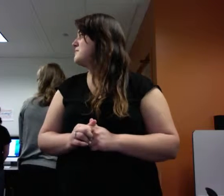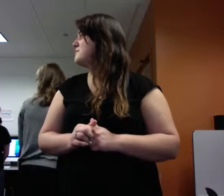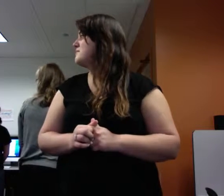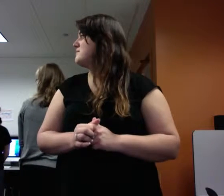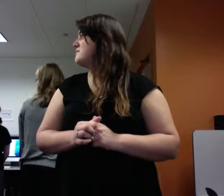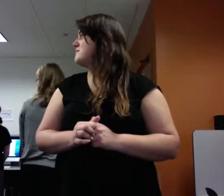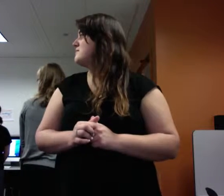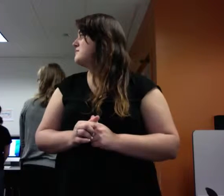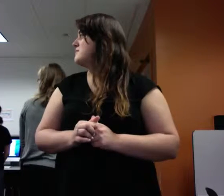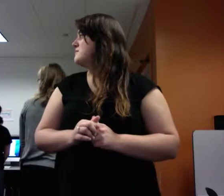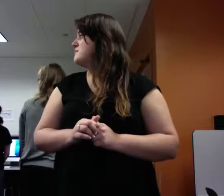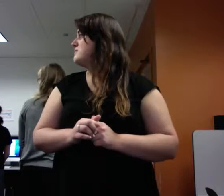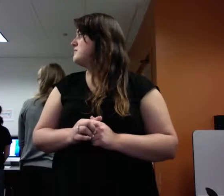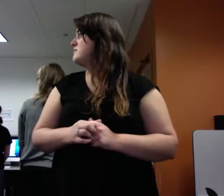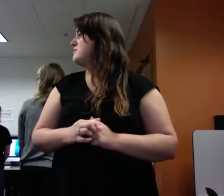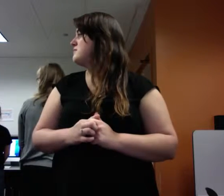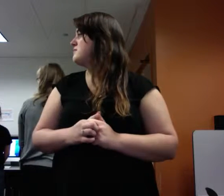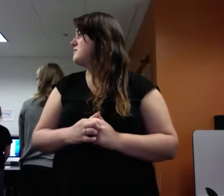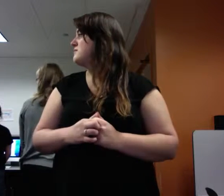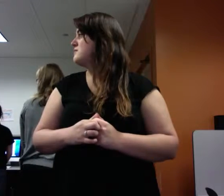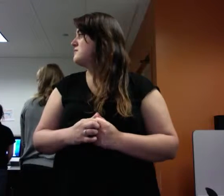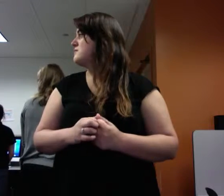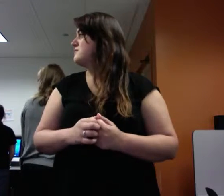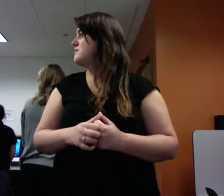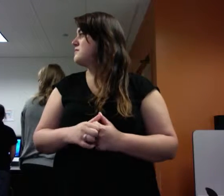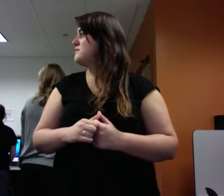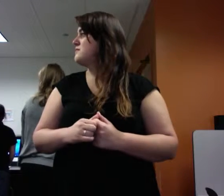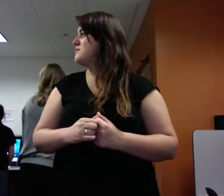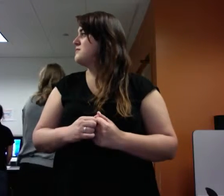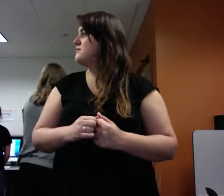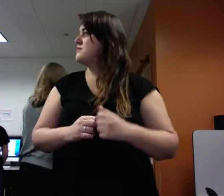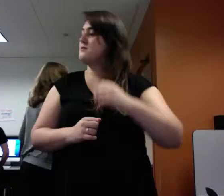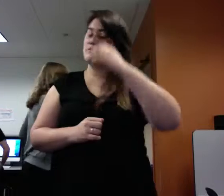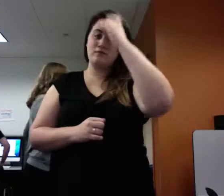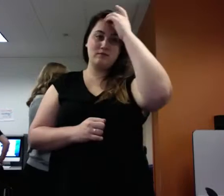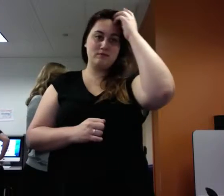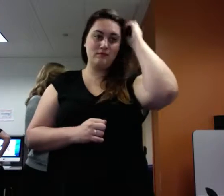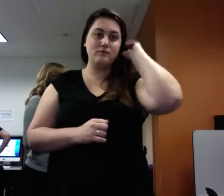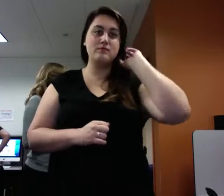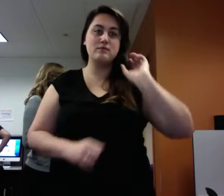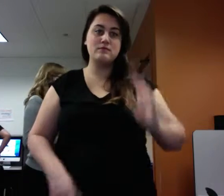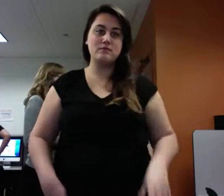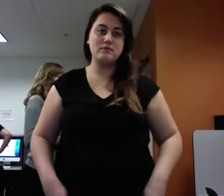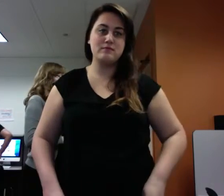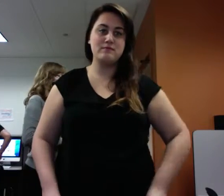All right, remember, you are fast ASL. Oops. No, I don't want